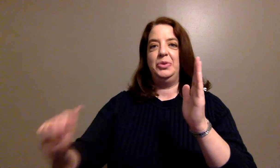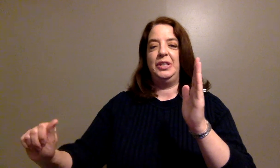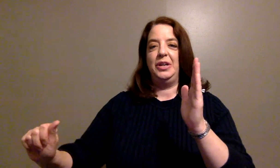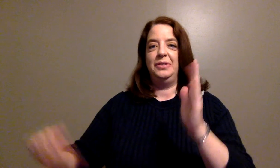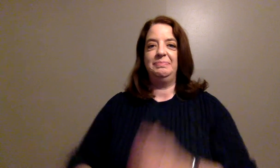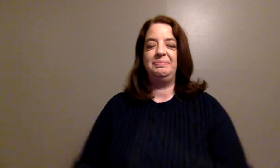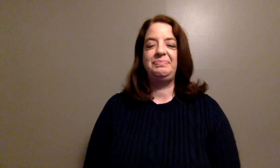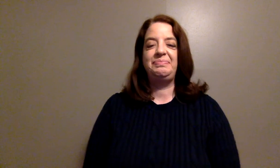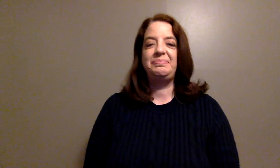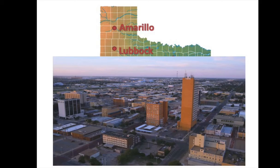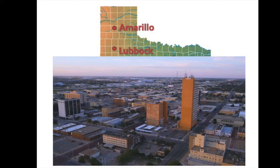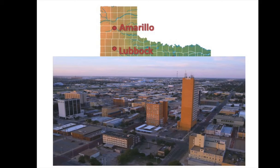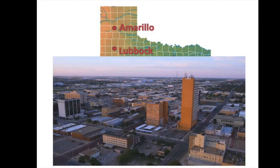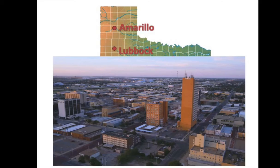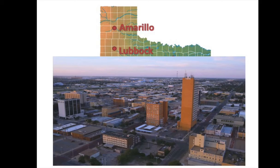Amarillo.